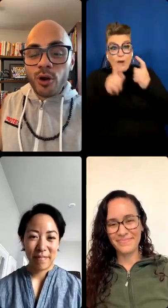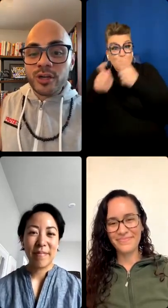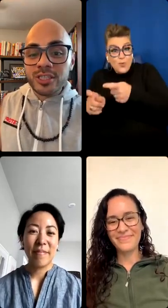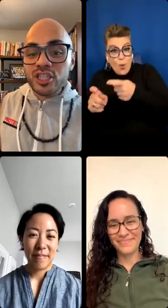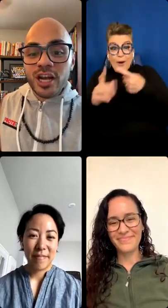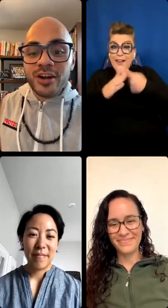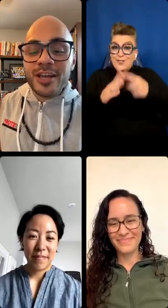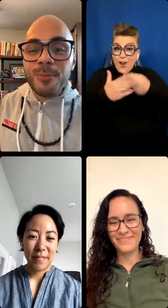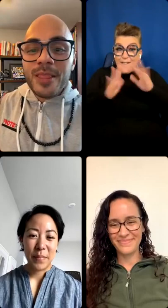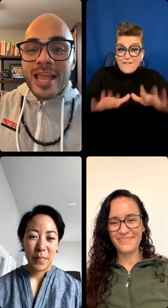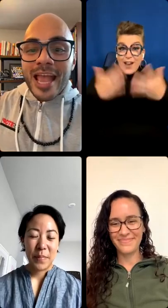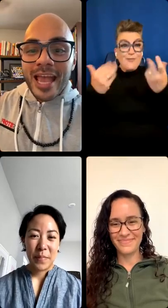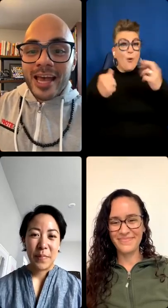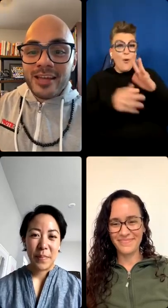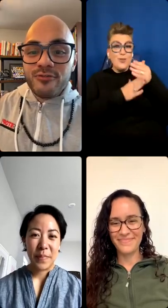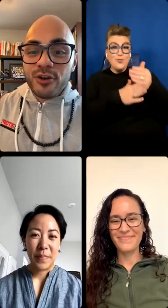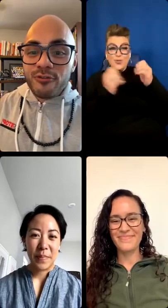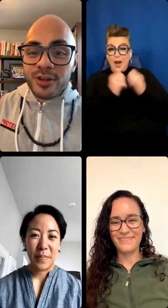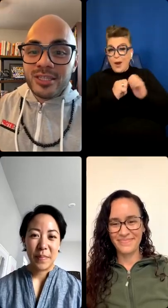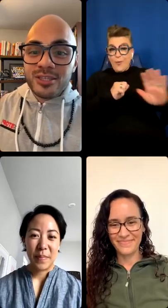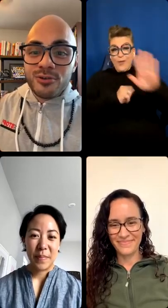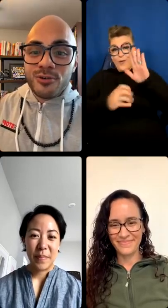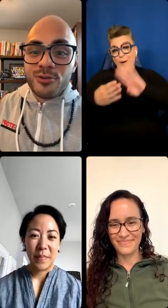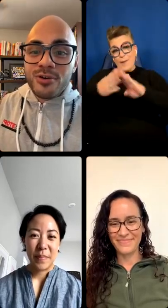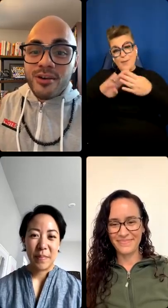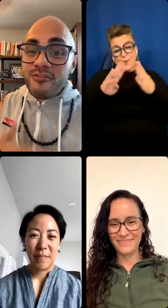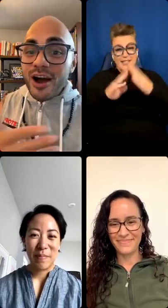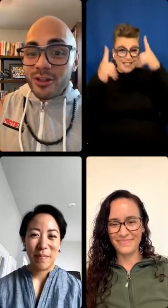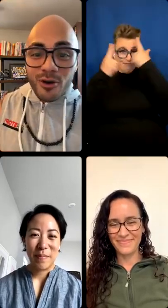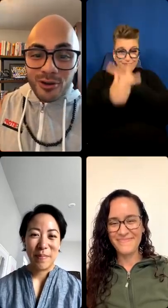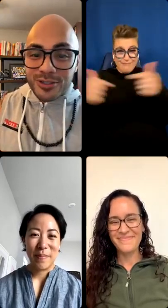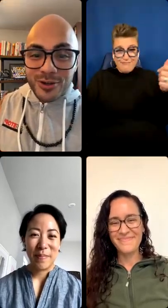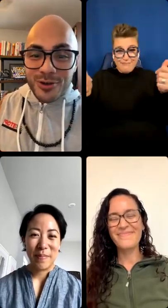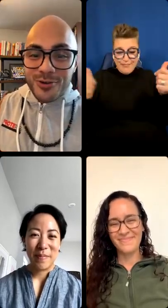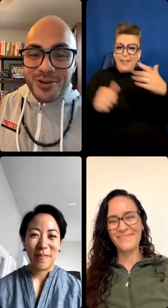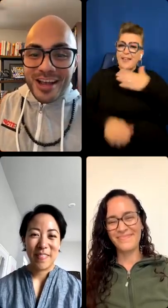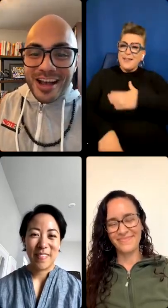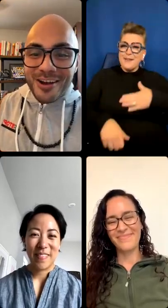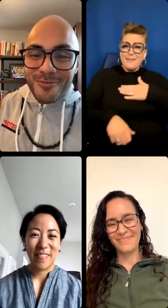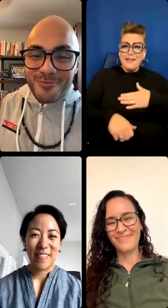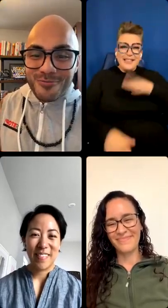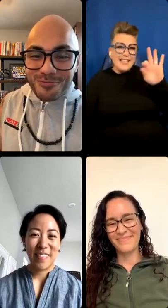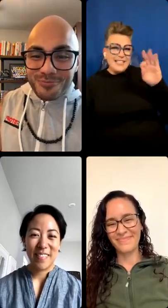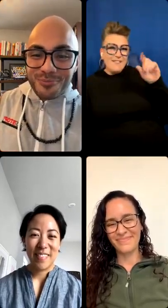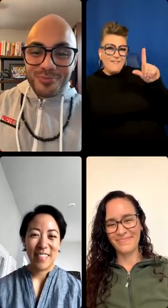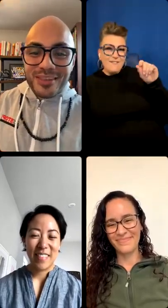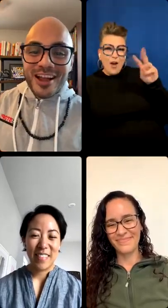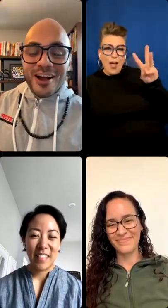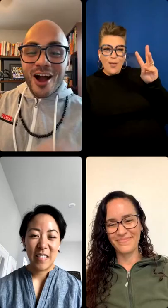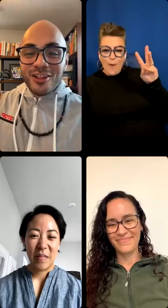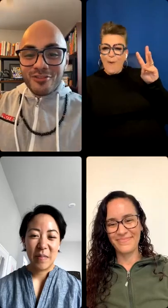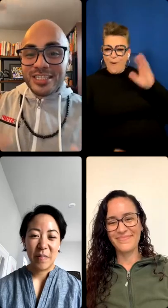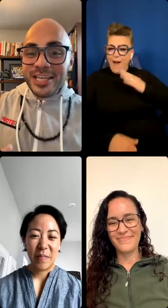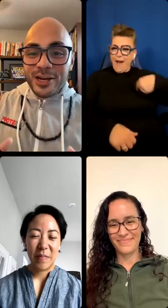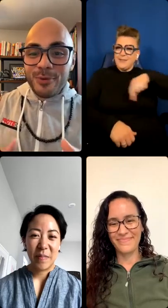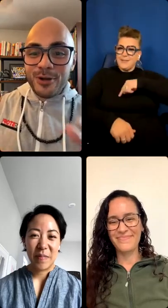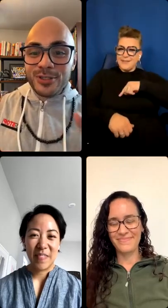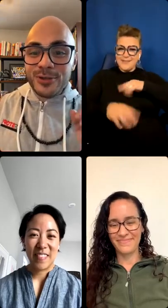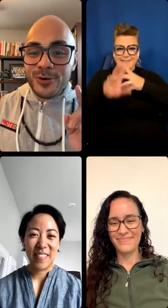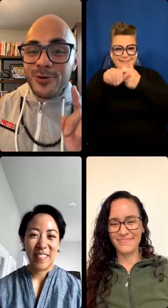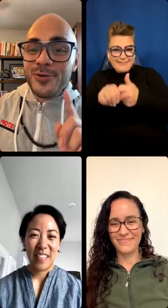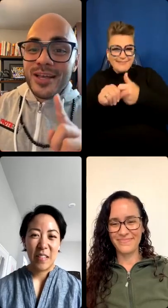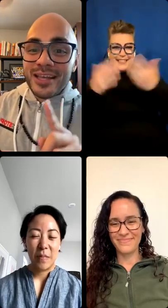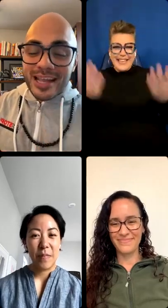fundraiser, or to share it. And feel free to follow also um, all of us here,